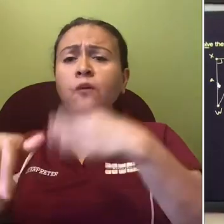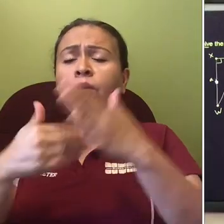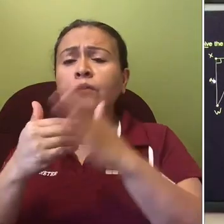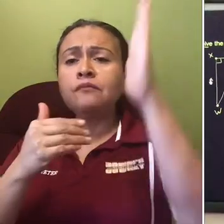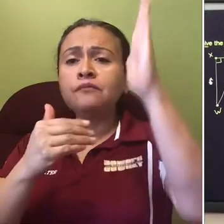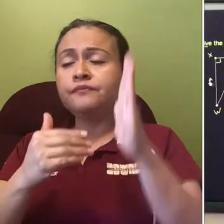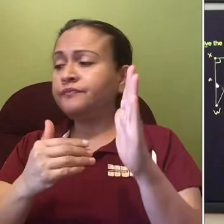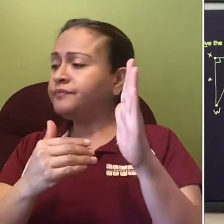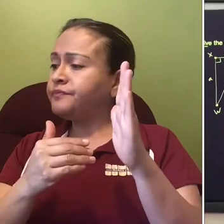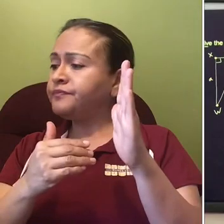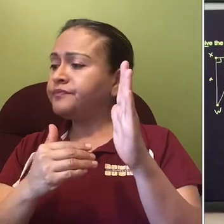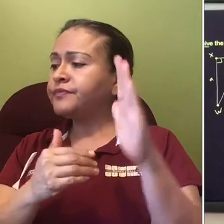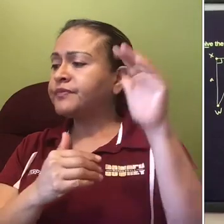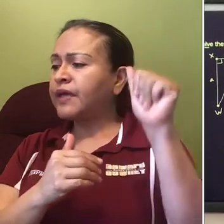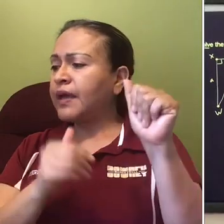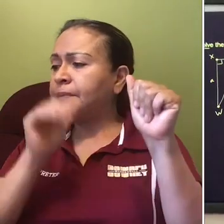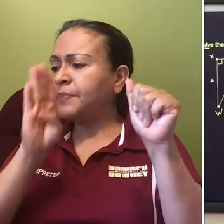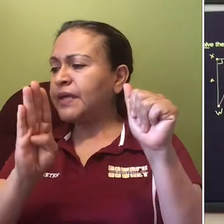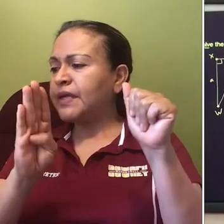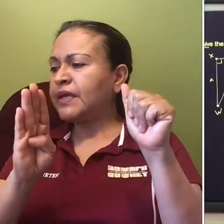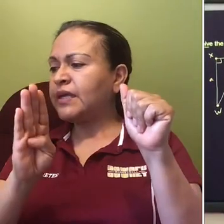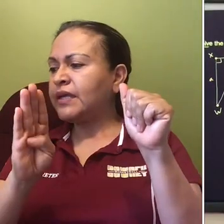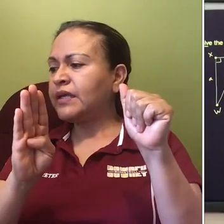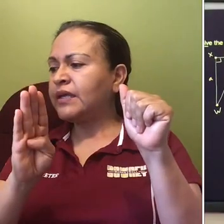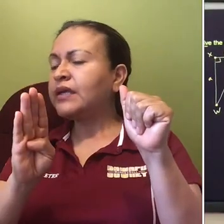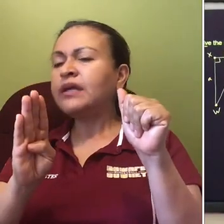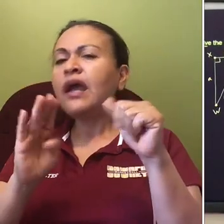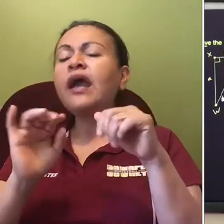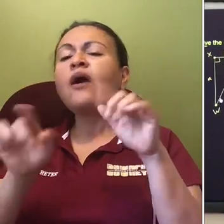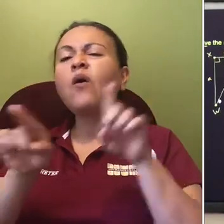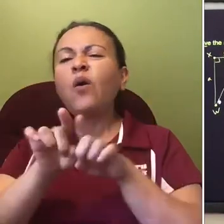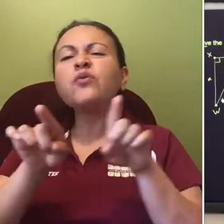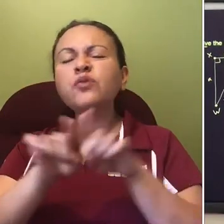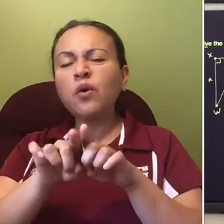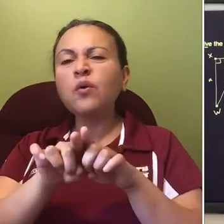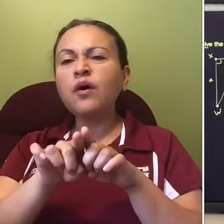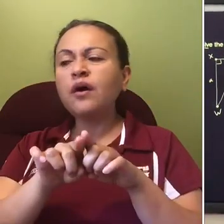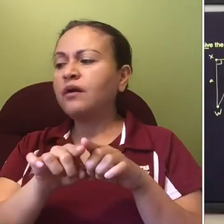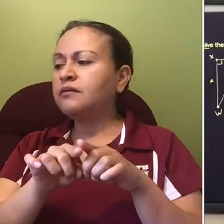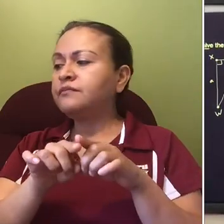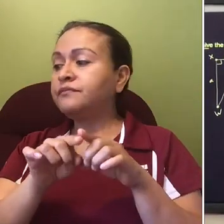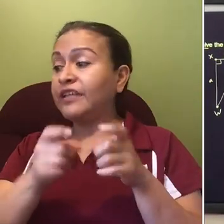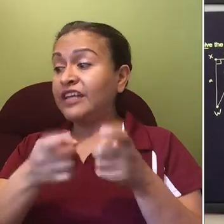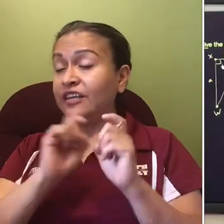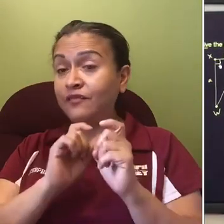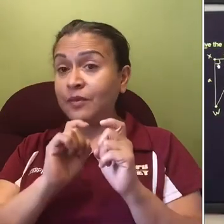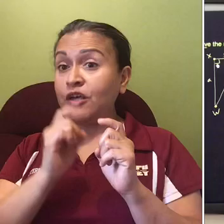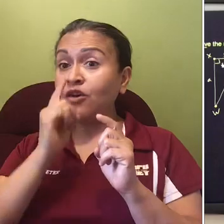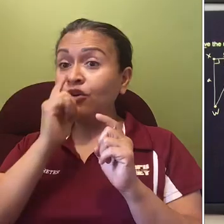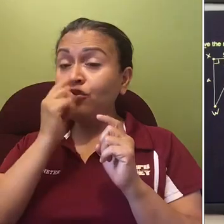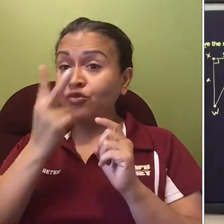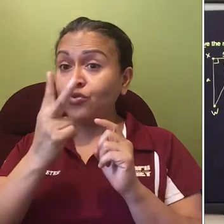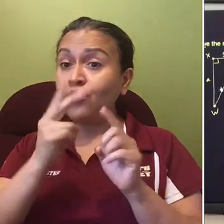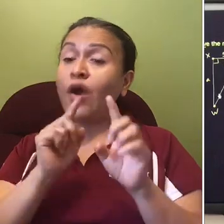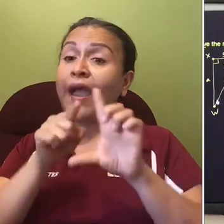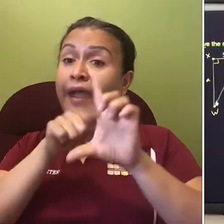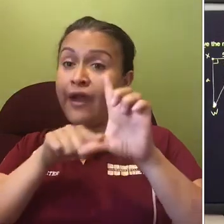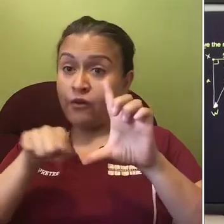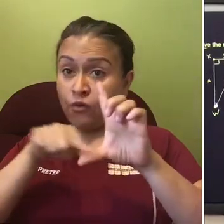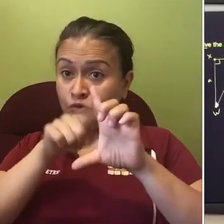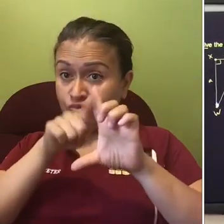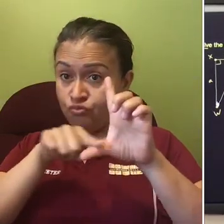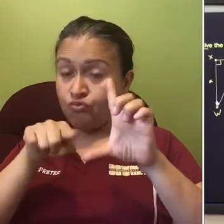whatever B is equal to, and also what are all the angles of the right triangle. They've given two of them, we might have to figure out this third right over